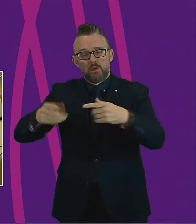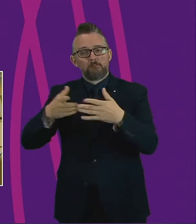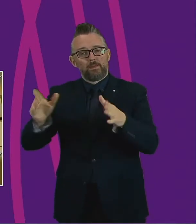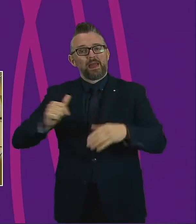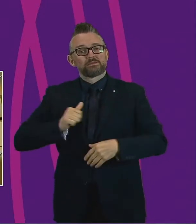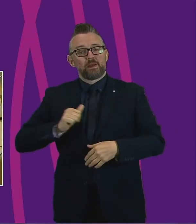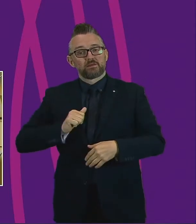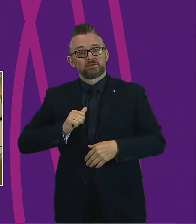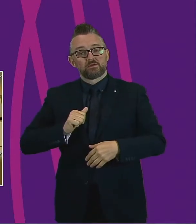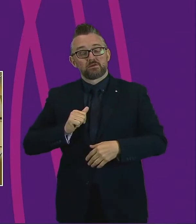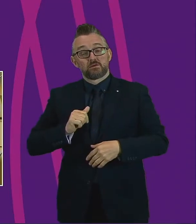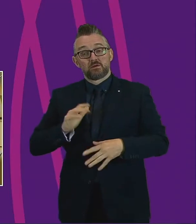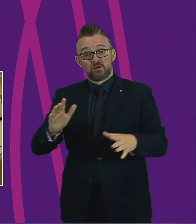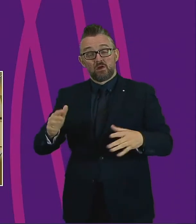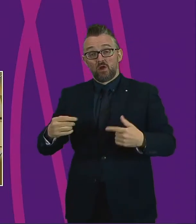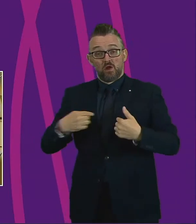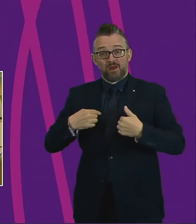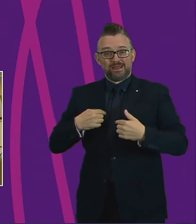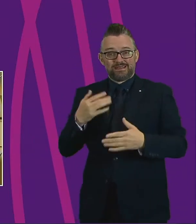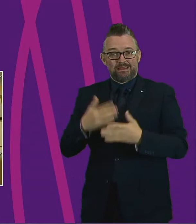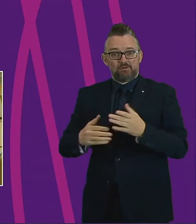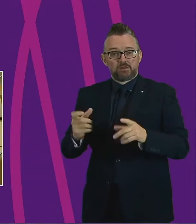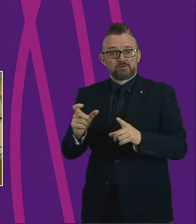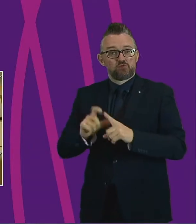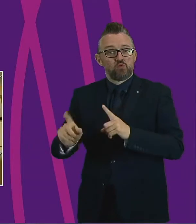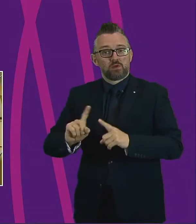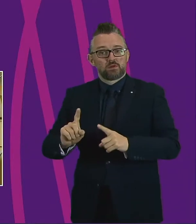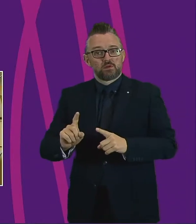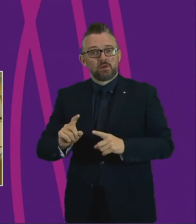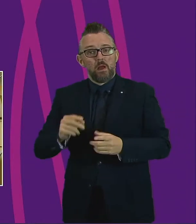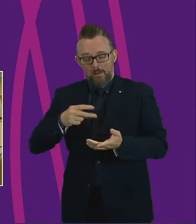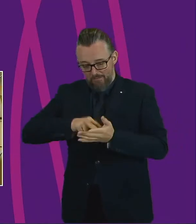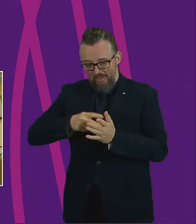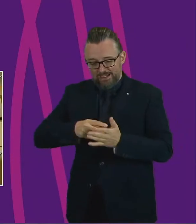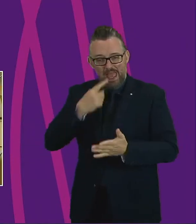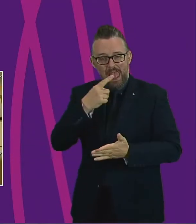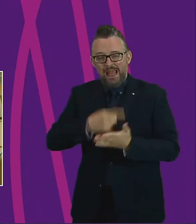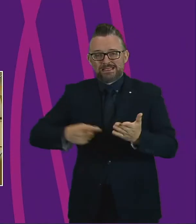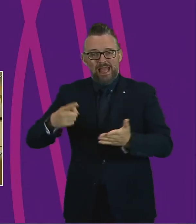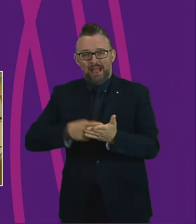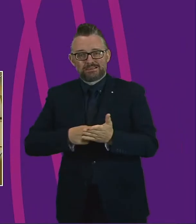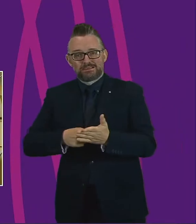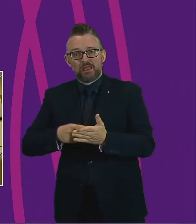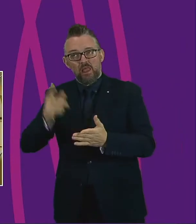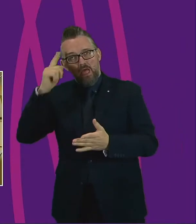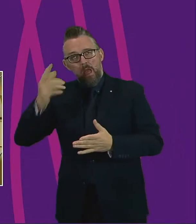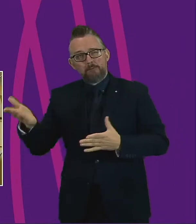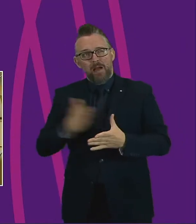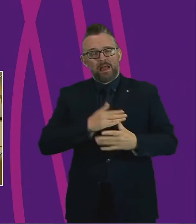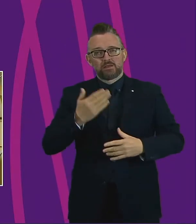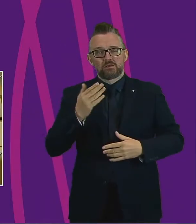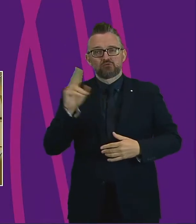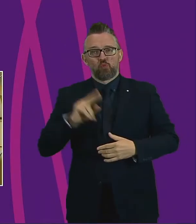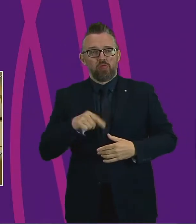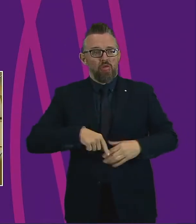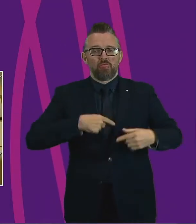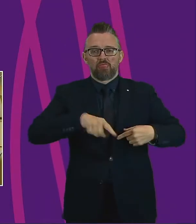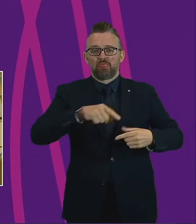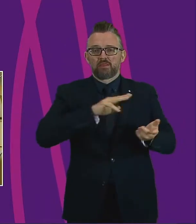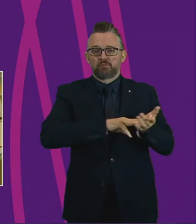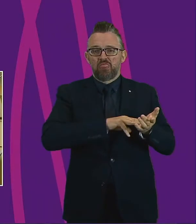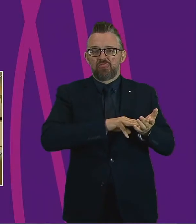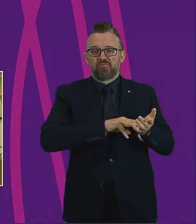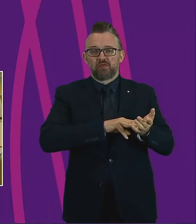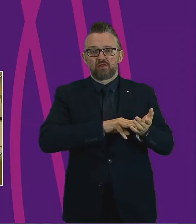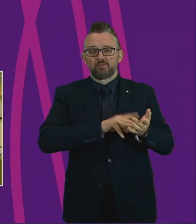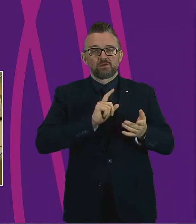do, and what we haven't had to do, is cancel plans to bring schools back this month because we hadn't thought through and